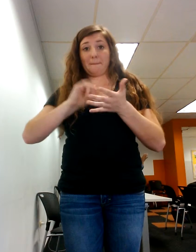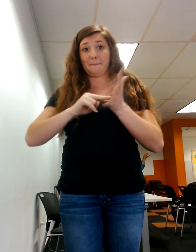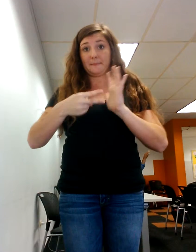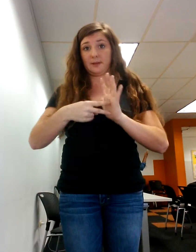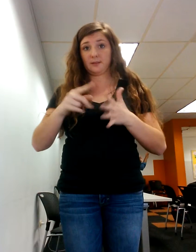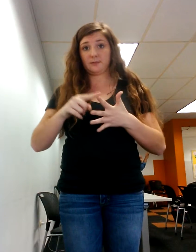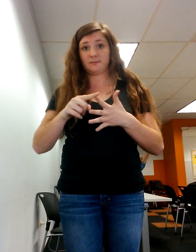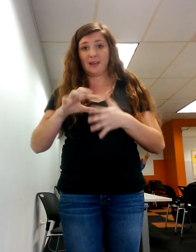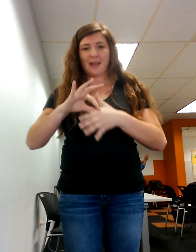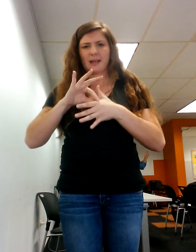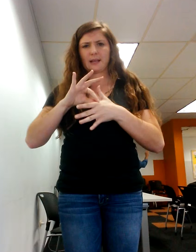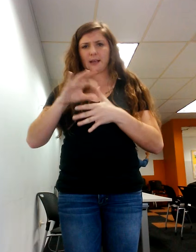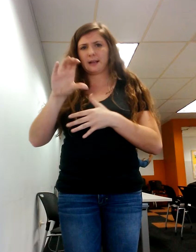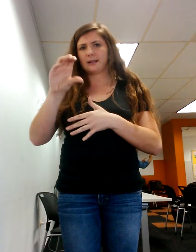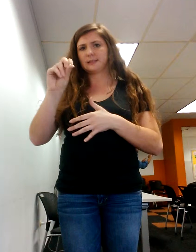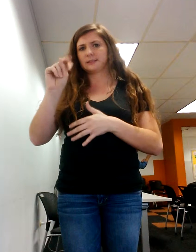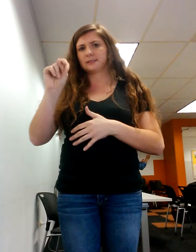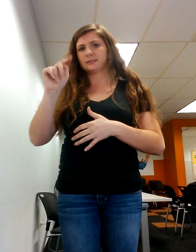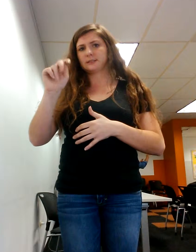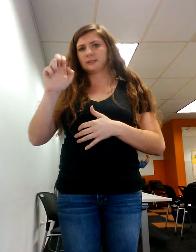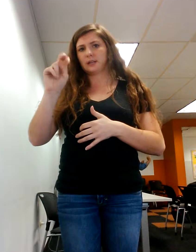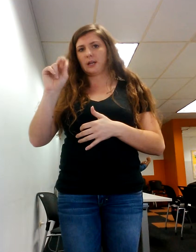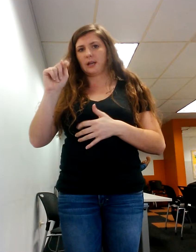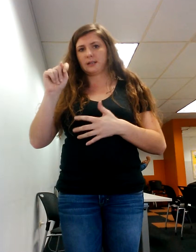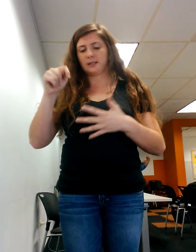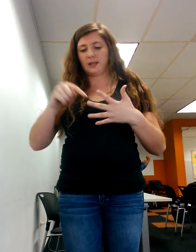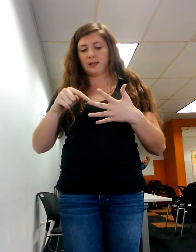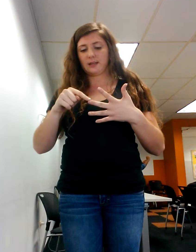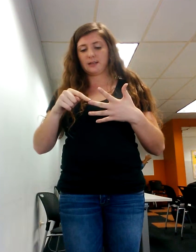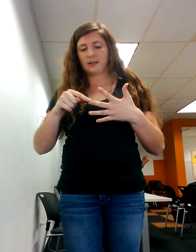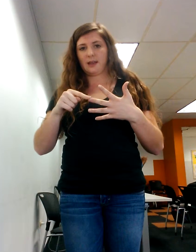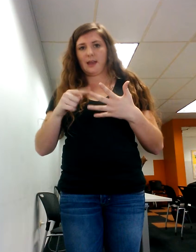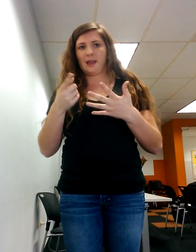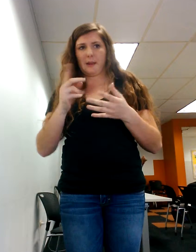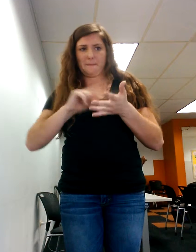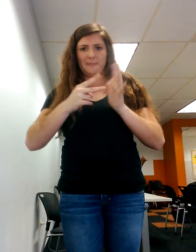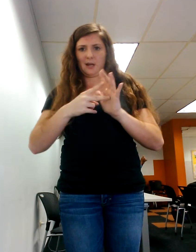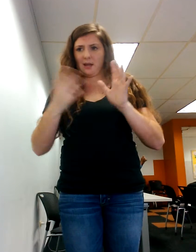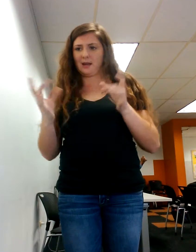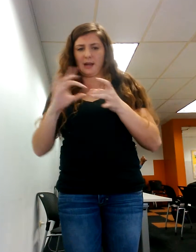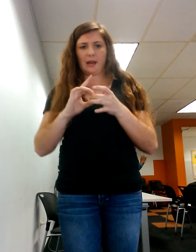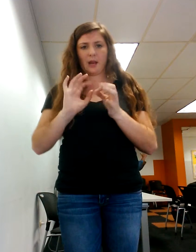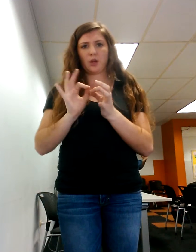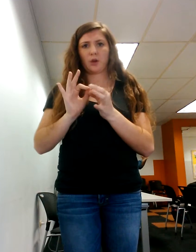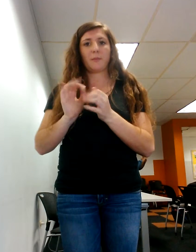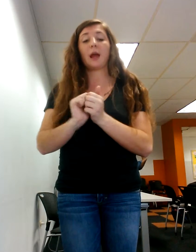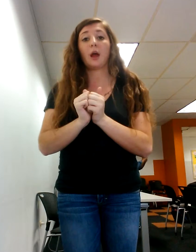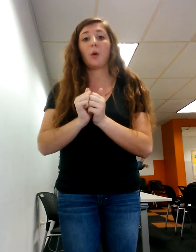put those ideas together. That's what discourse means. Good? Okay. So it's the message.